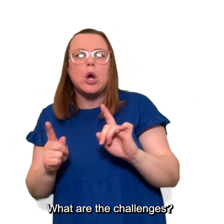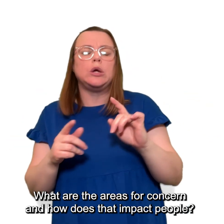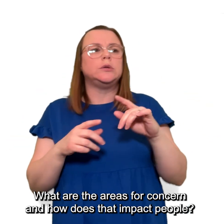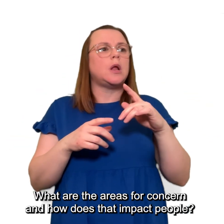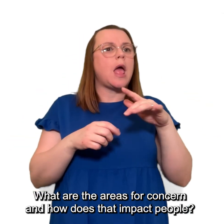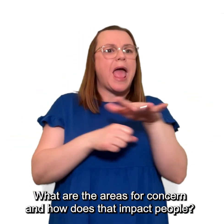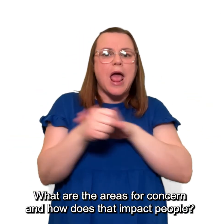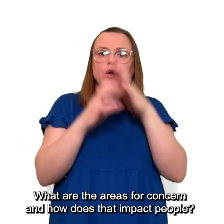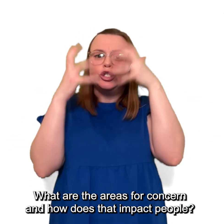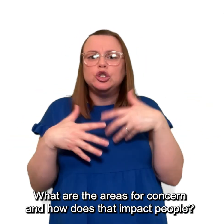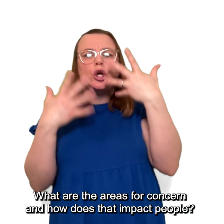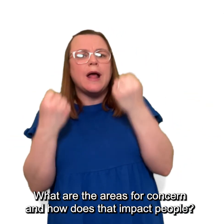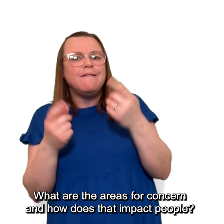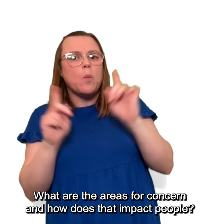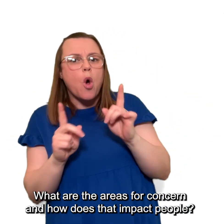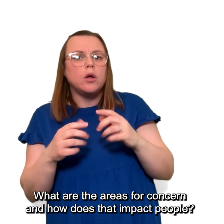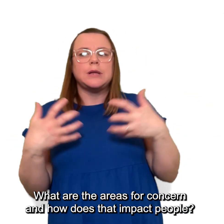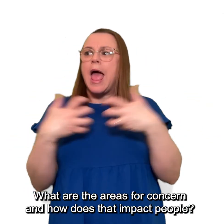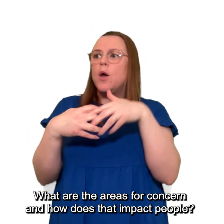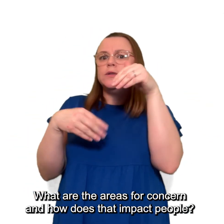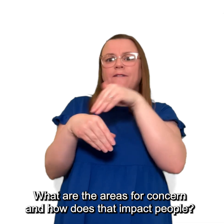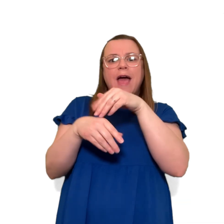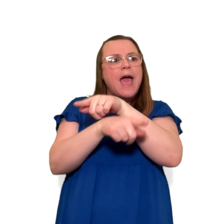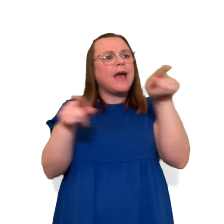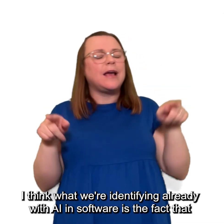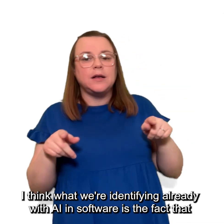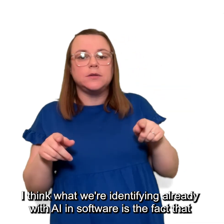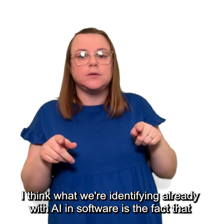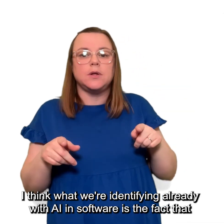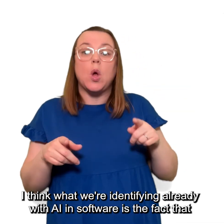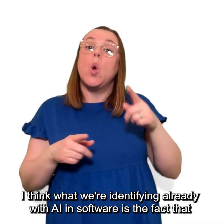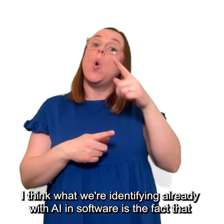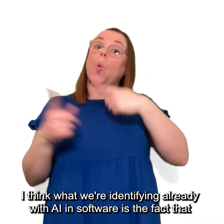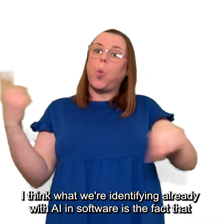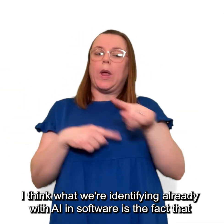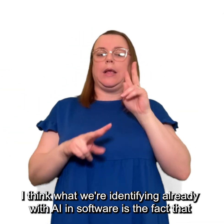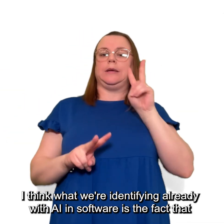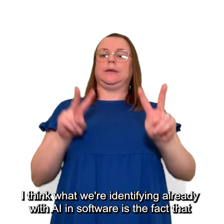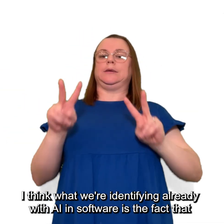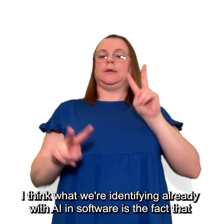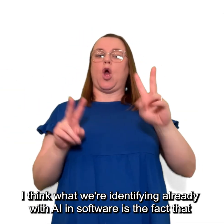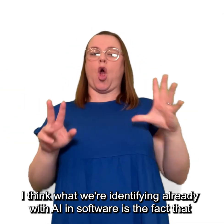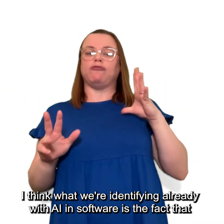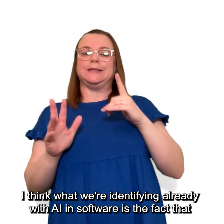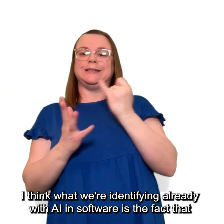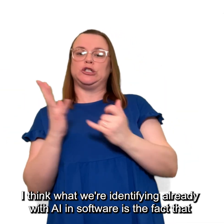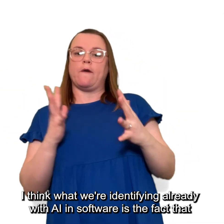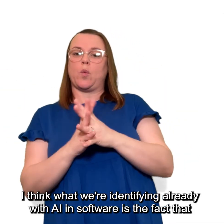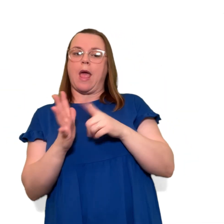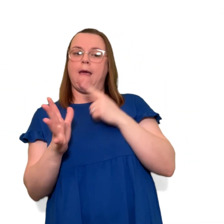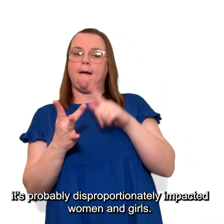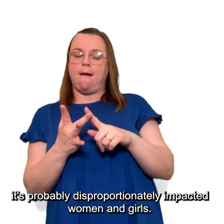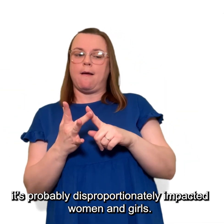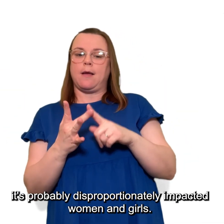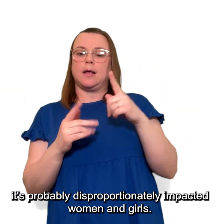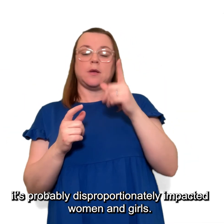challenges? What are the areas for concern, and how does that impact people? And I think what we're identifying already with AI and software is the fact